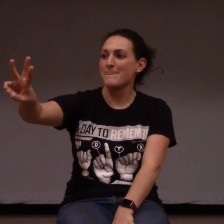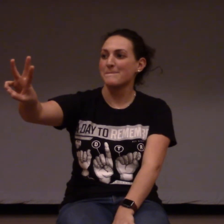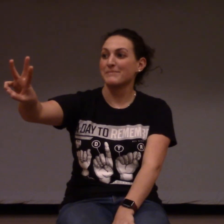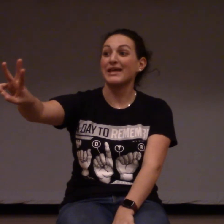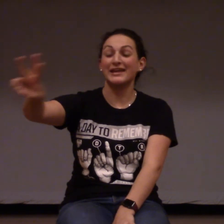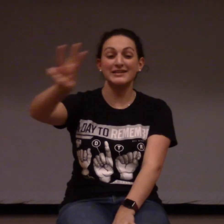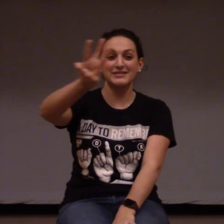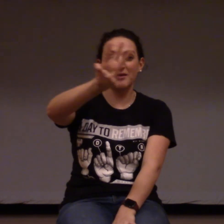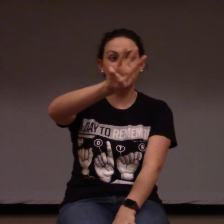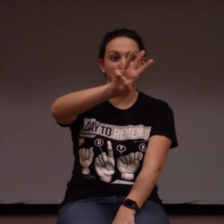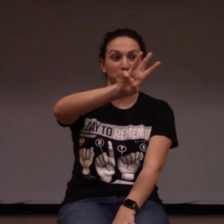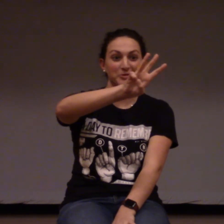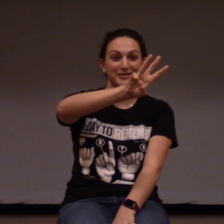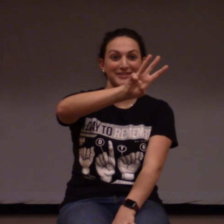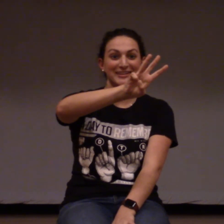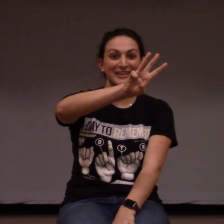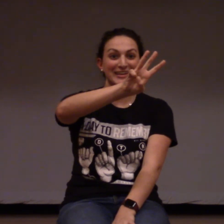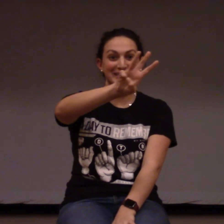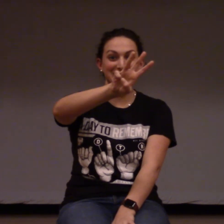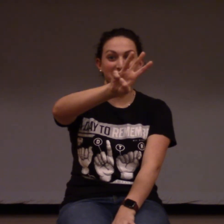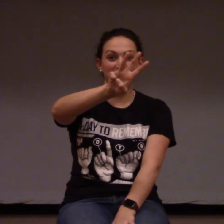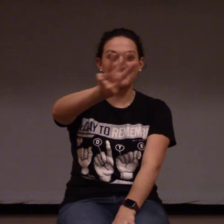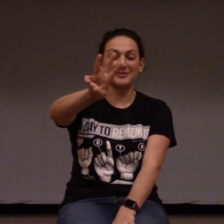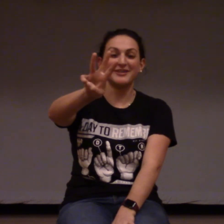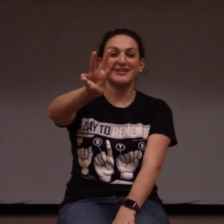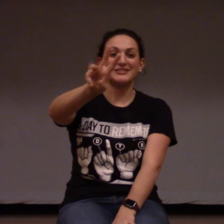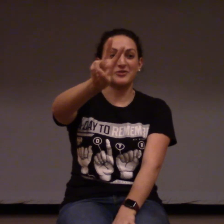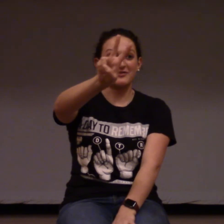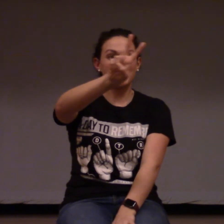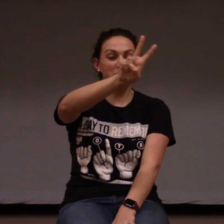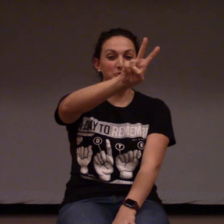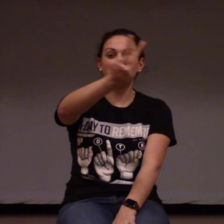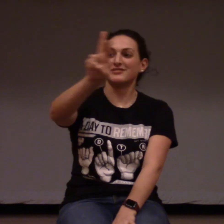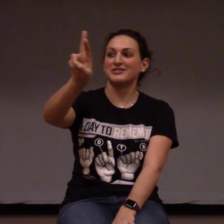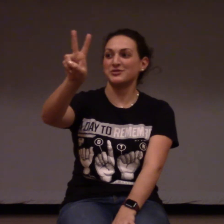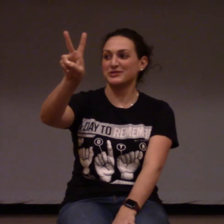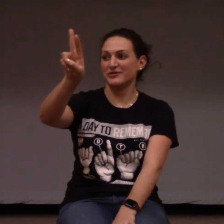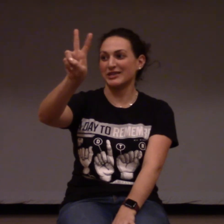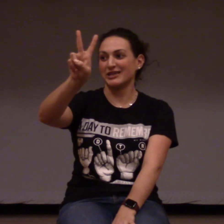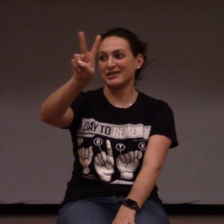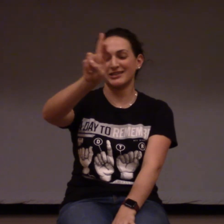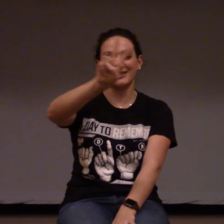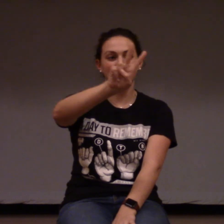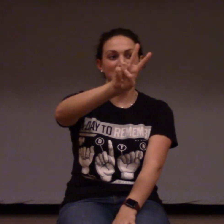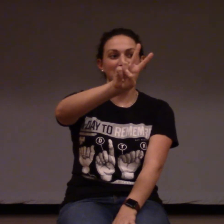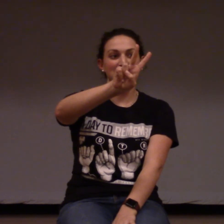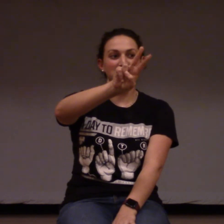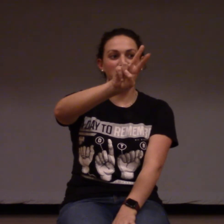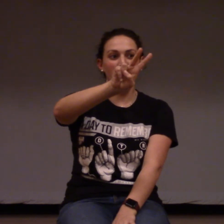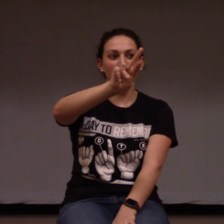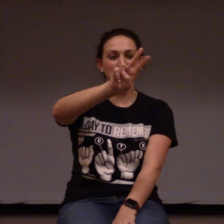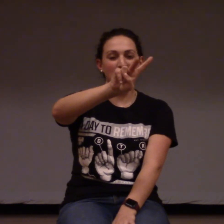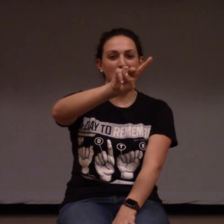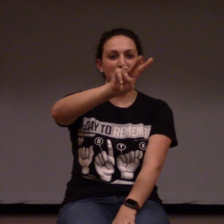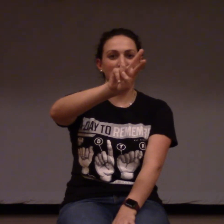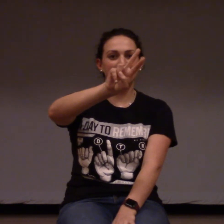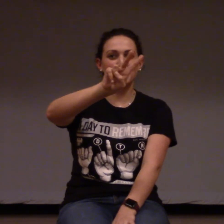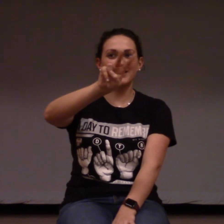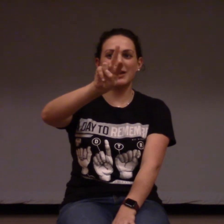W? It is W. It is W. So even 2 is V. So the only time that it's really a